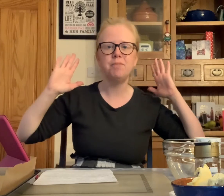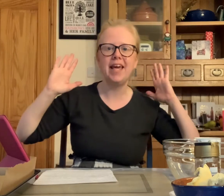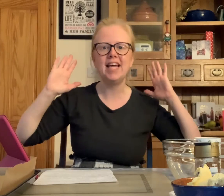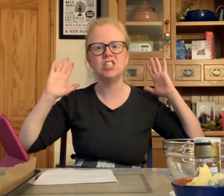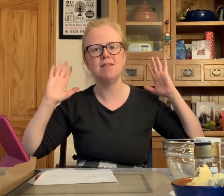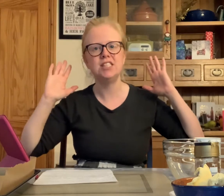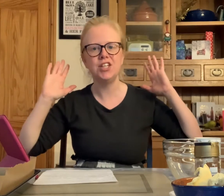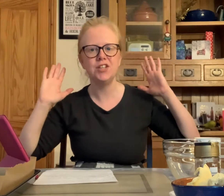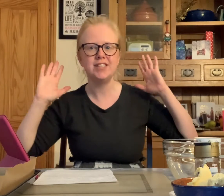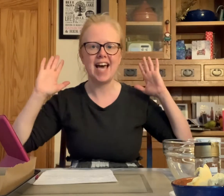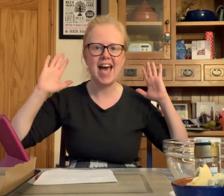be chefs today.